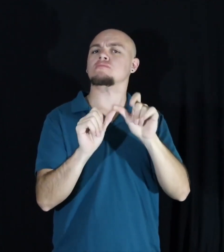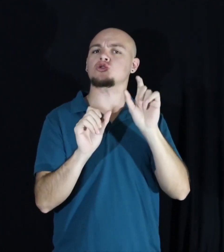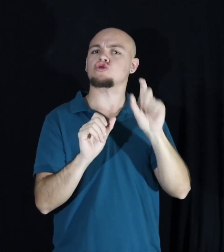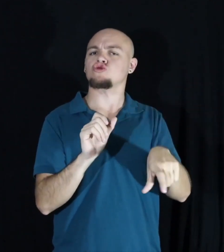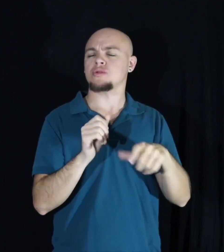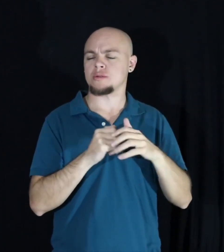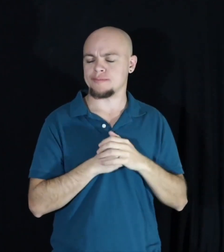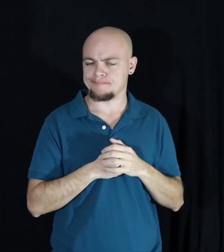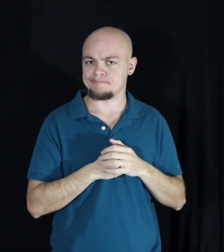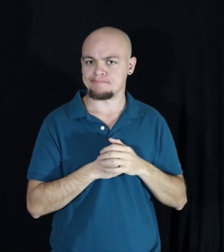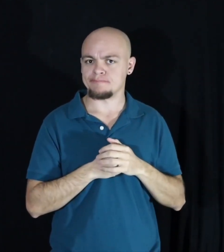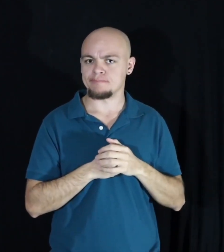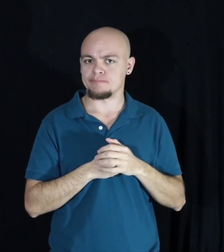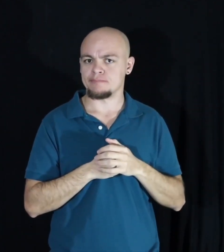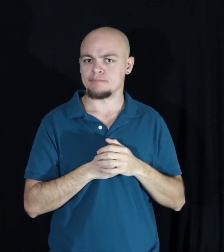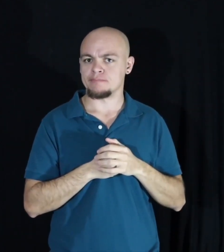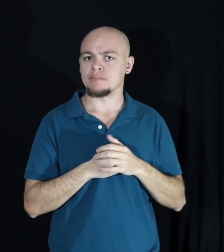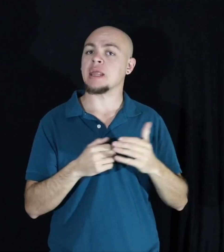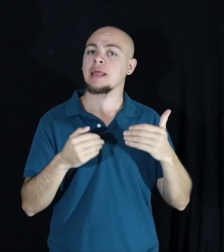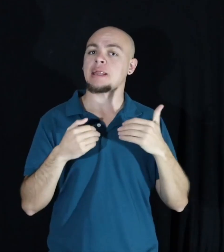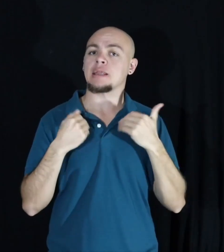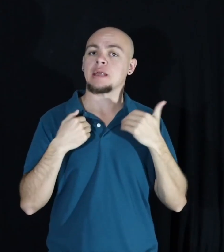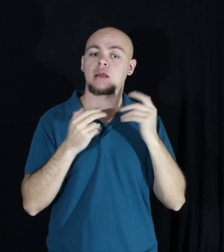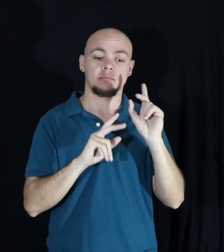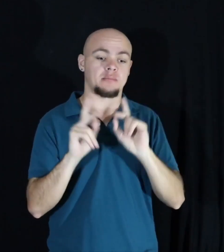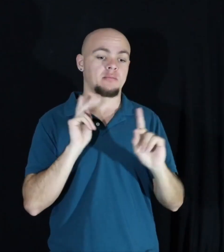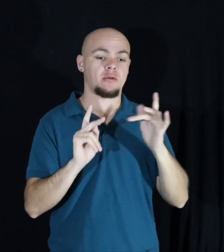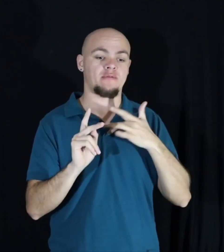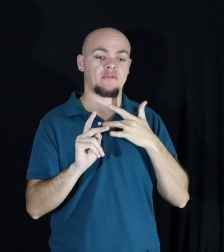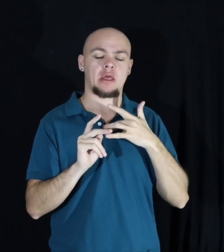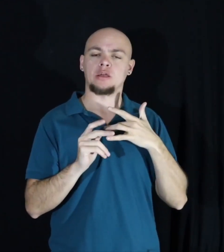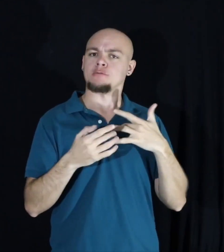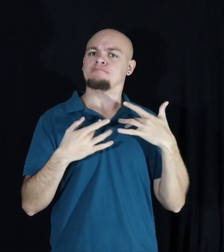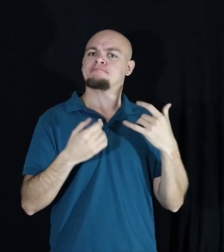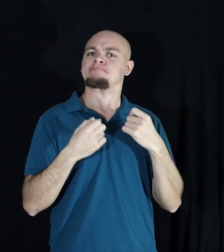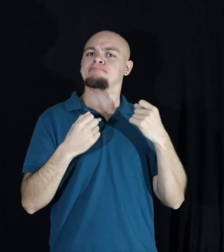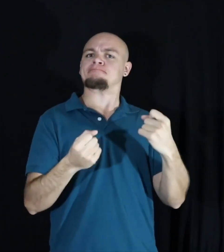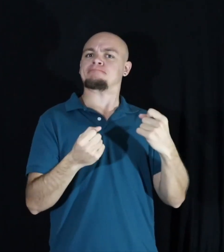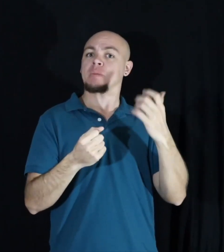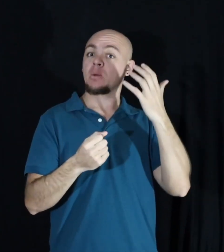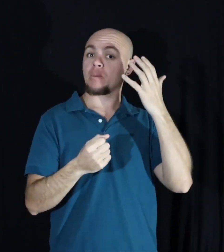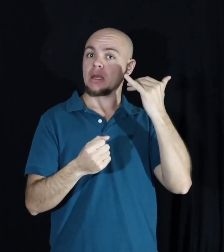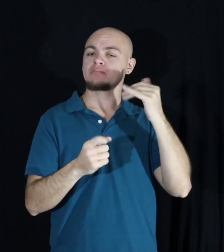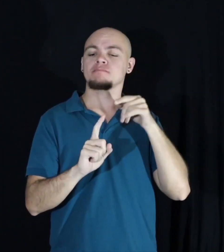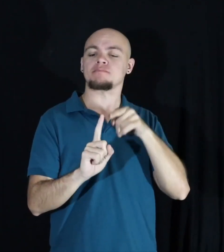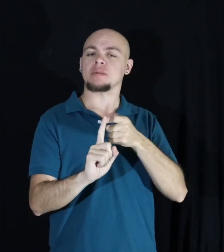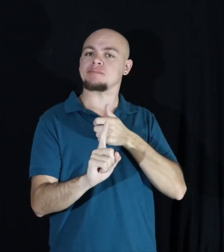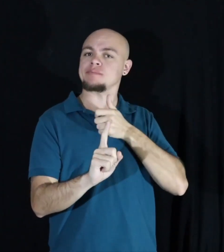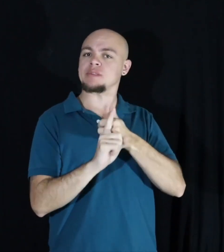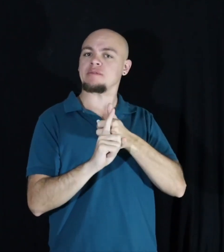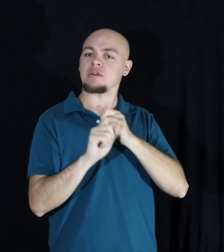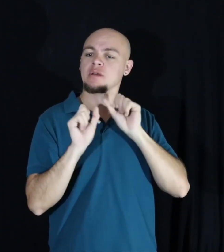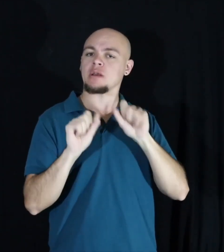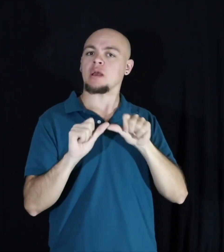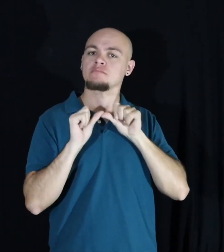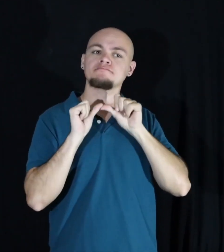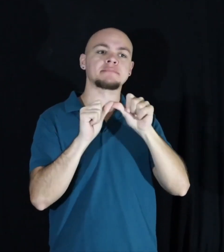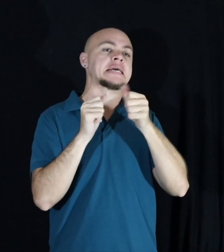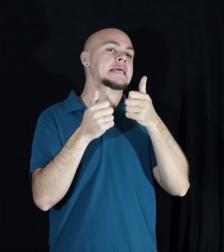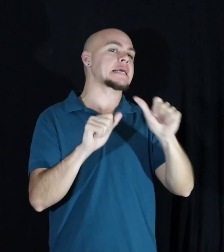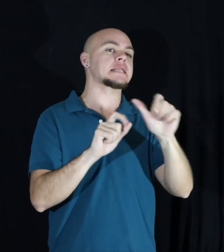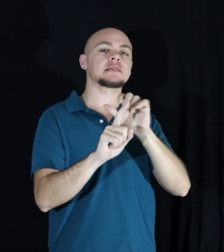want young people to feel invigorated so that they can just be themselves in any